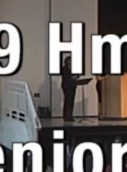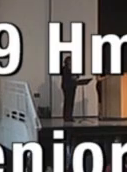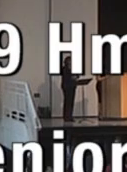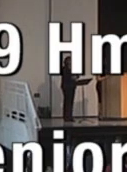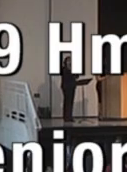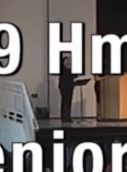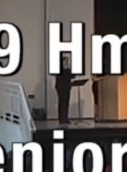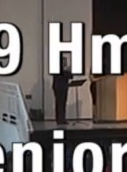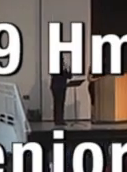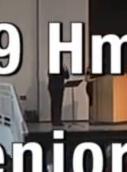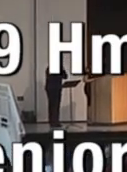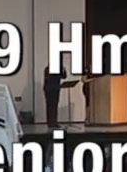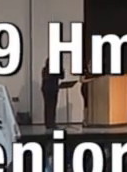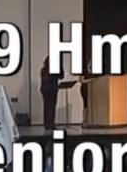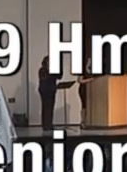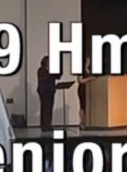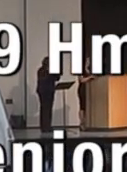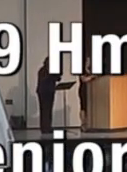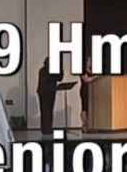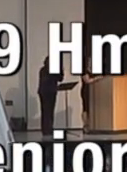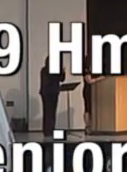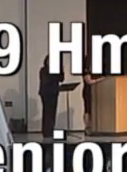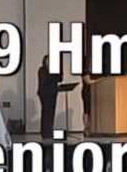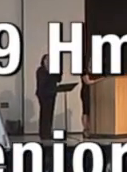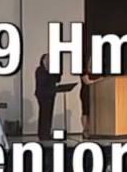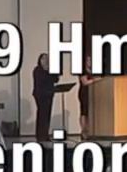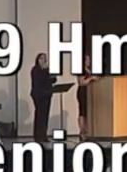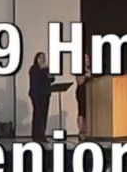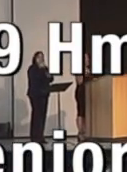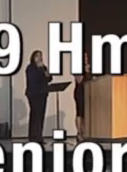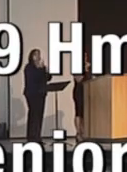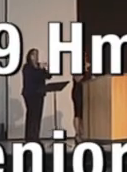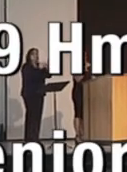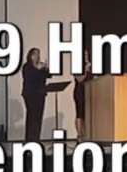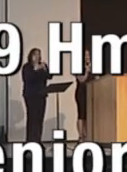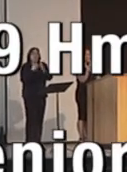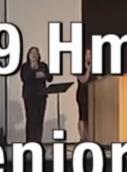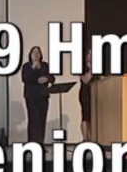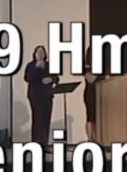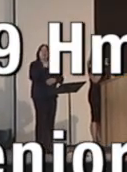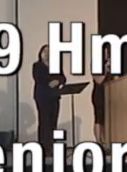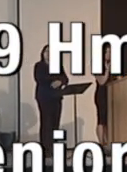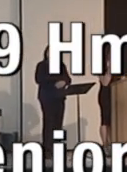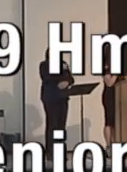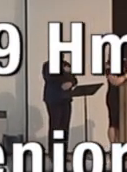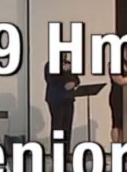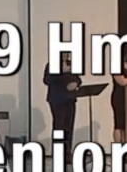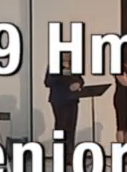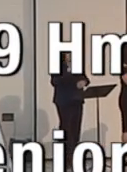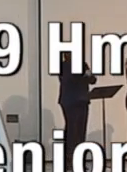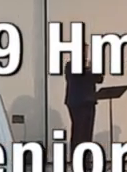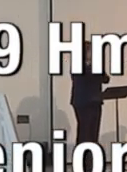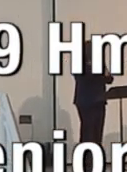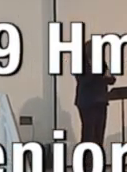Family Engagement, and I'd like to echo the thanks that you gave to the HPAC members and staff who worked so hard to have